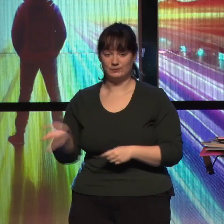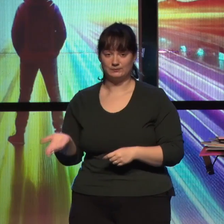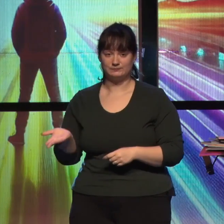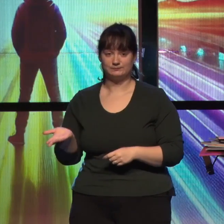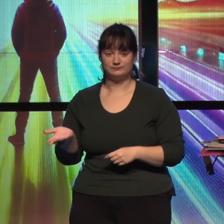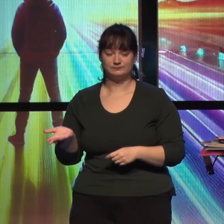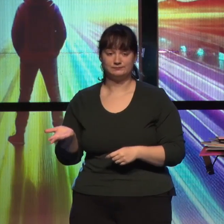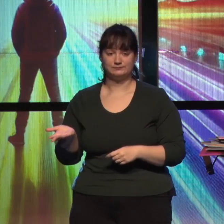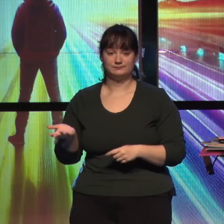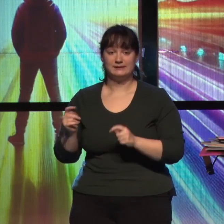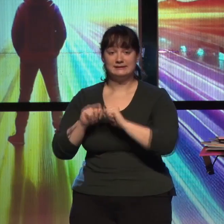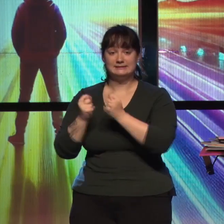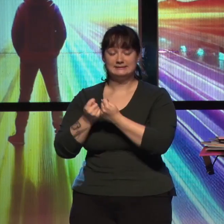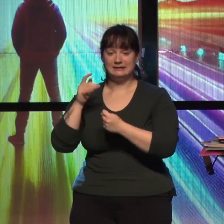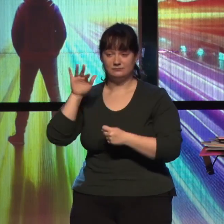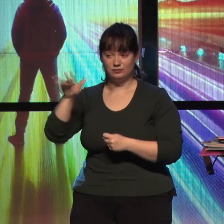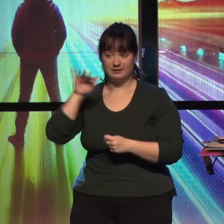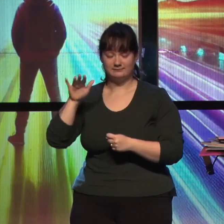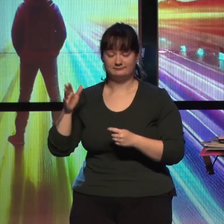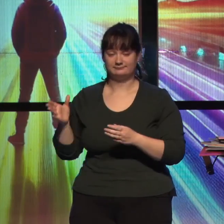rest of the day. So Team Dragon.